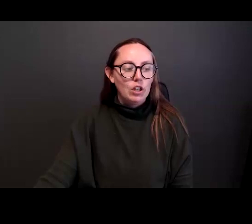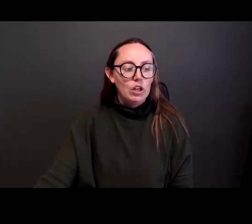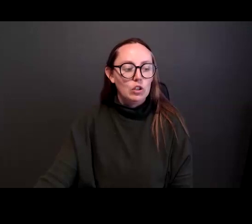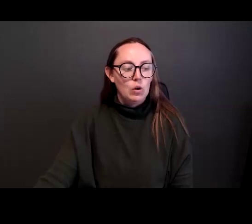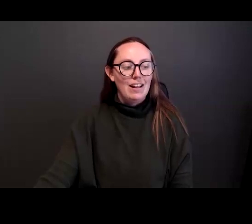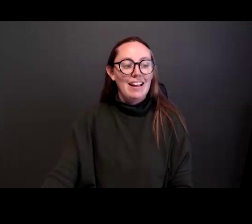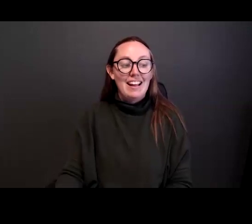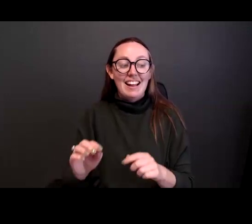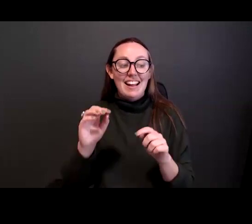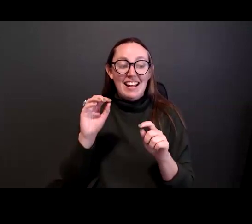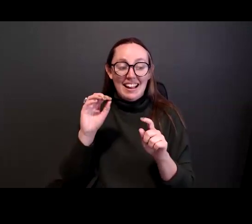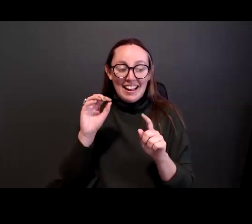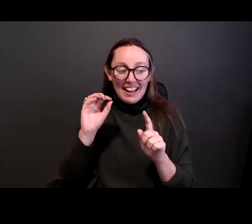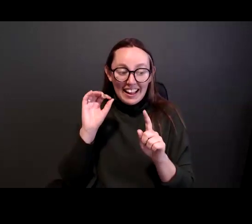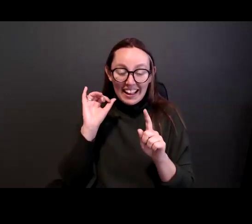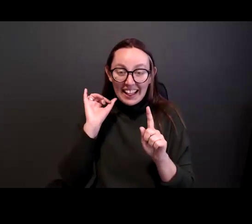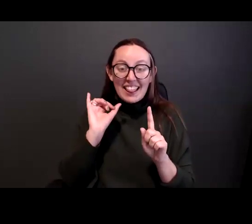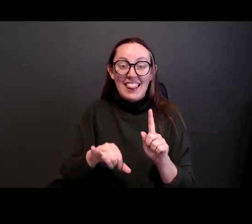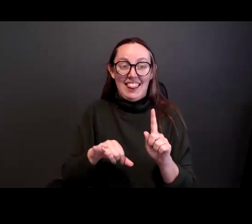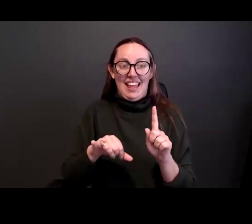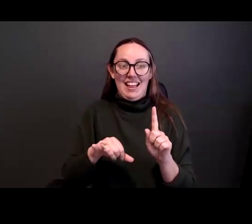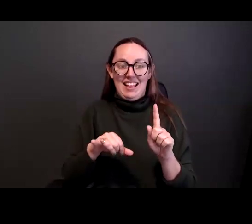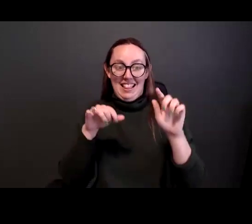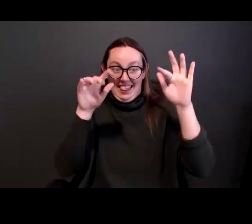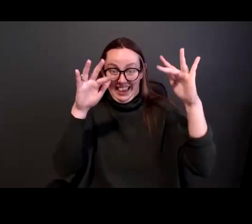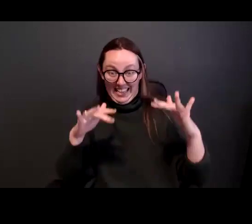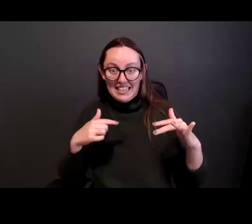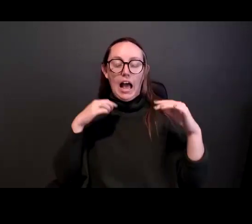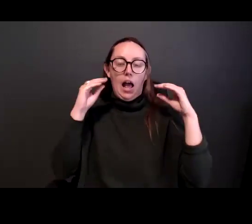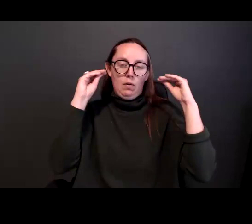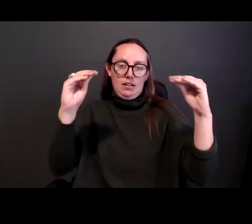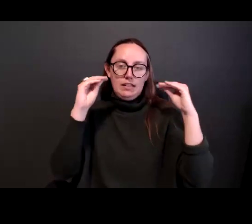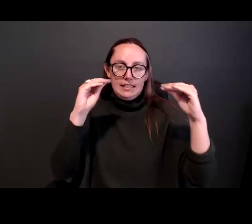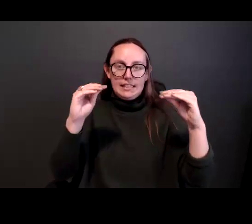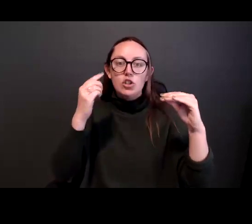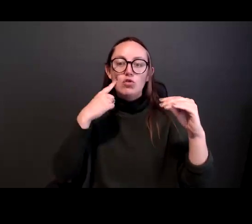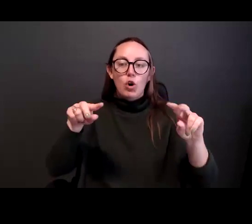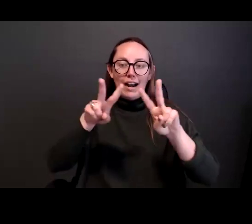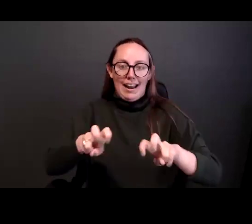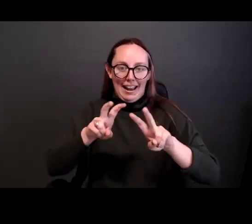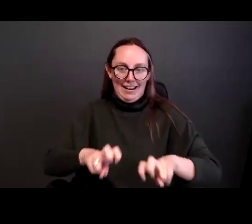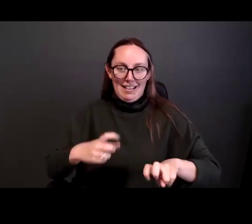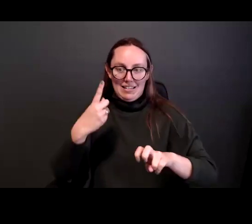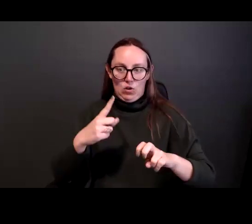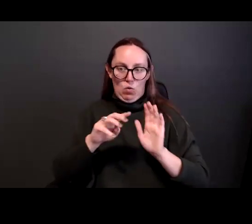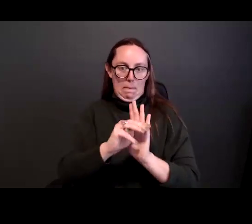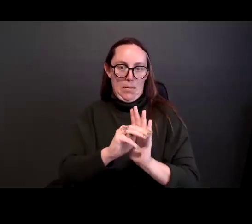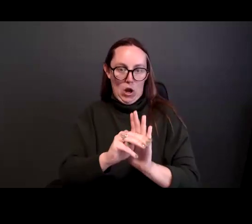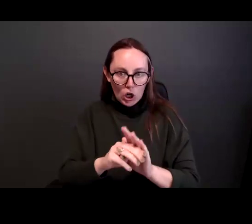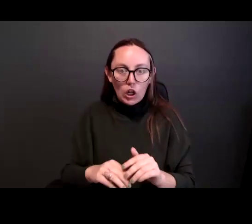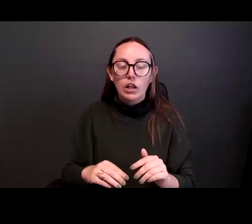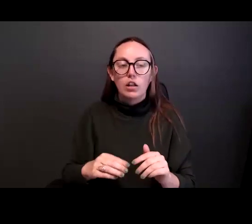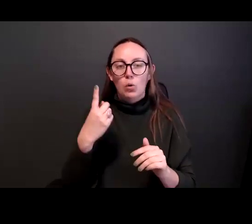a monologue or a scene, or analyzing a monologue or a scene. It works very well in theater, and I love to apply it to other